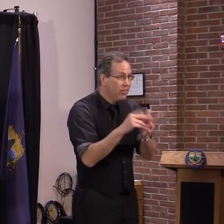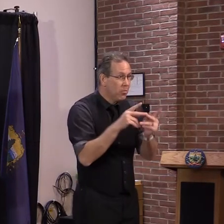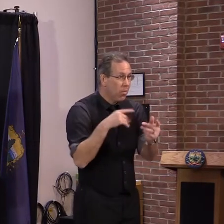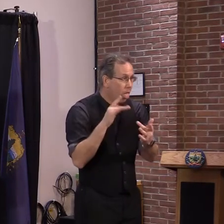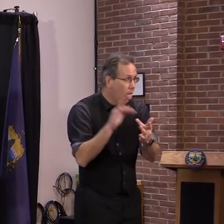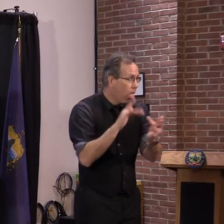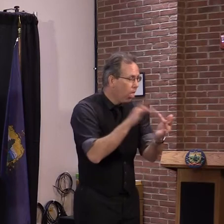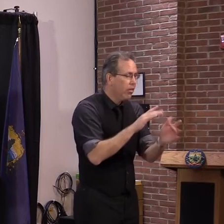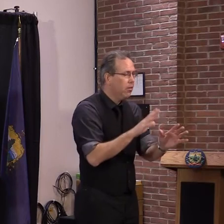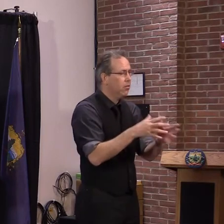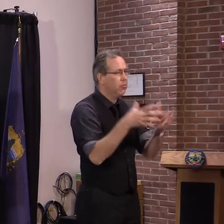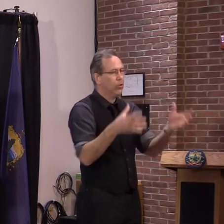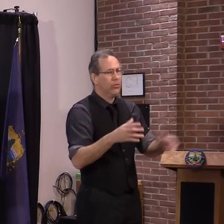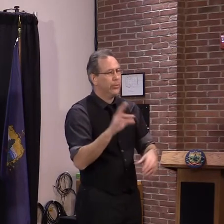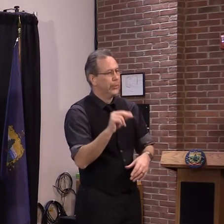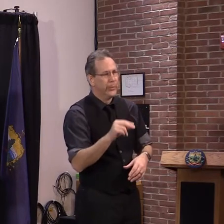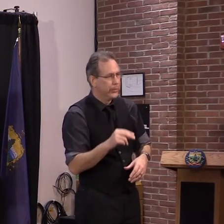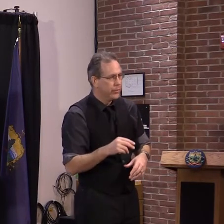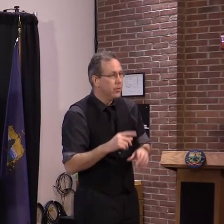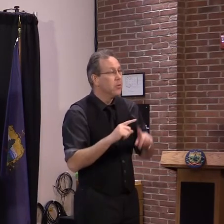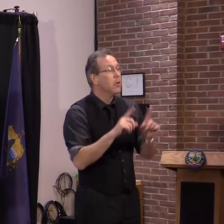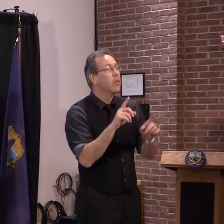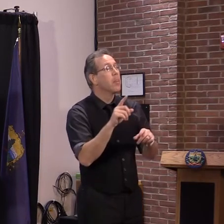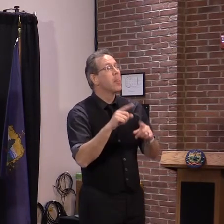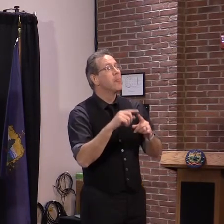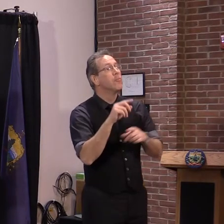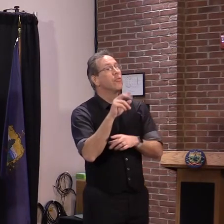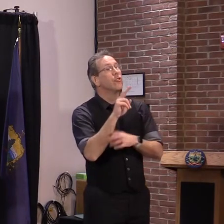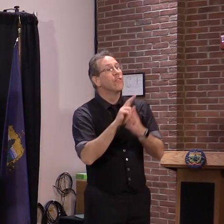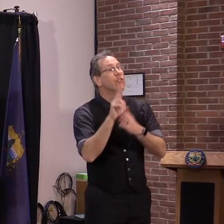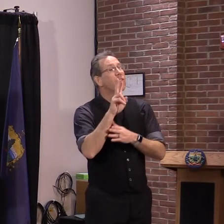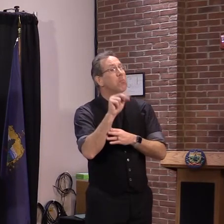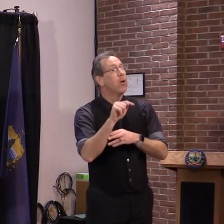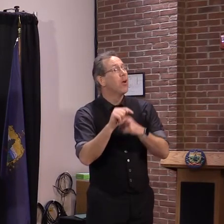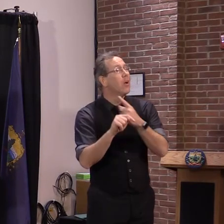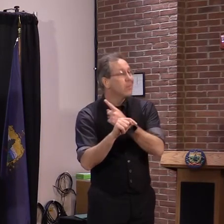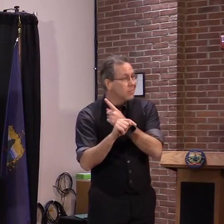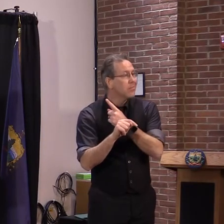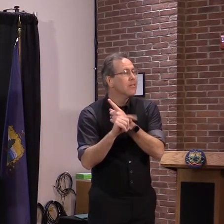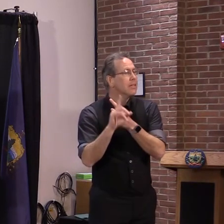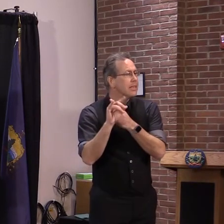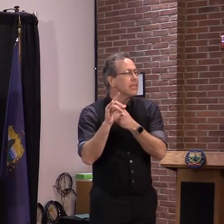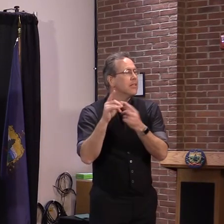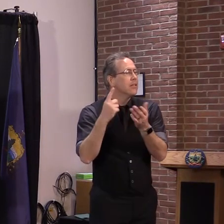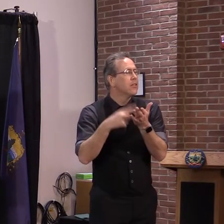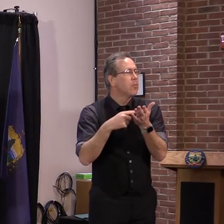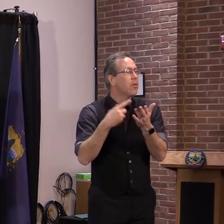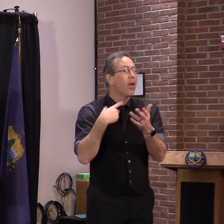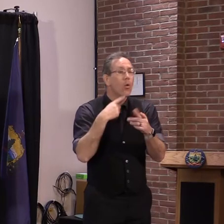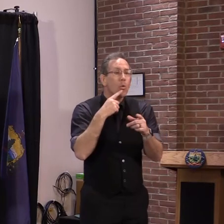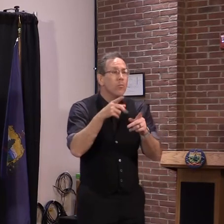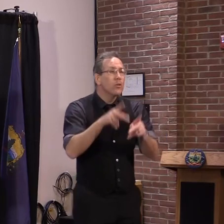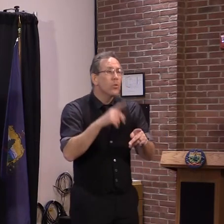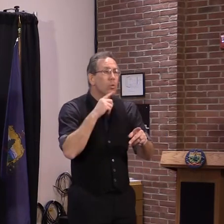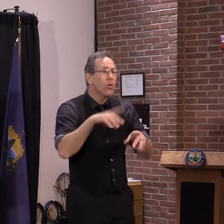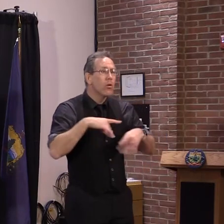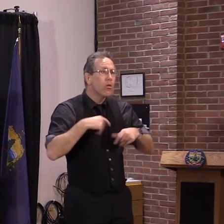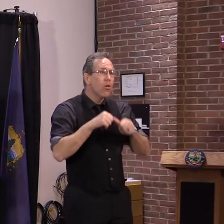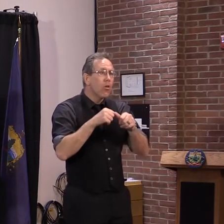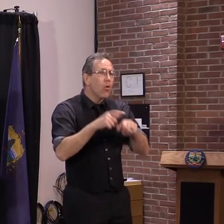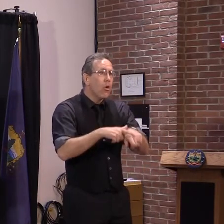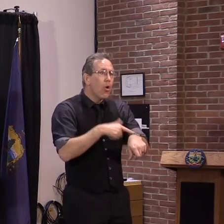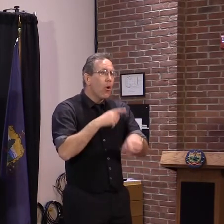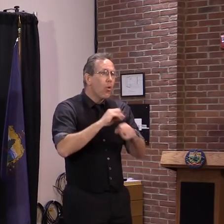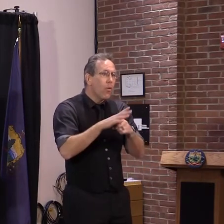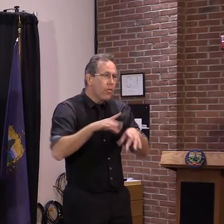speak, accruing patients who have symptoms of long COVID, and working to